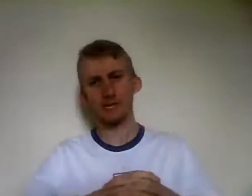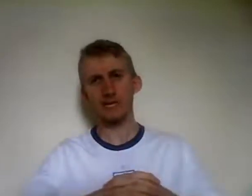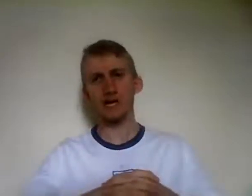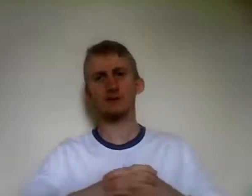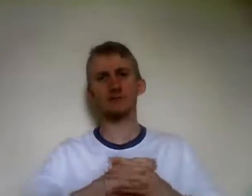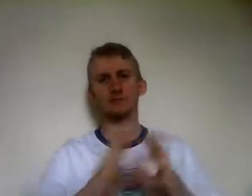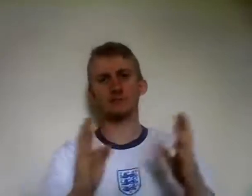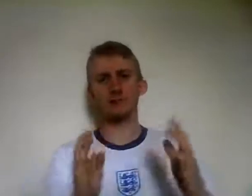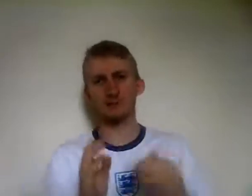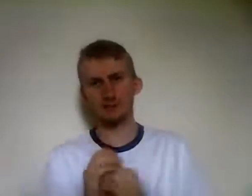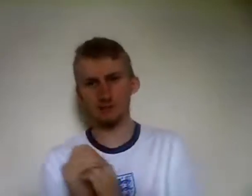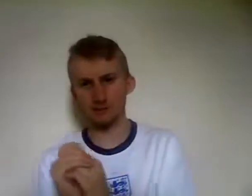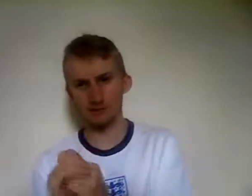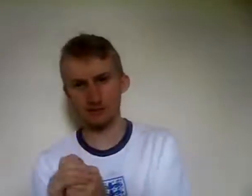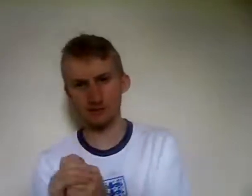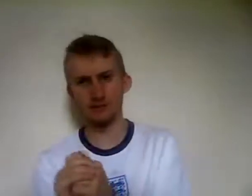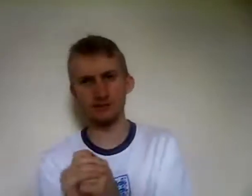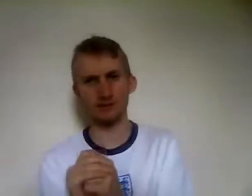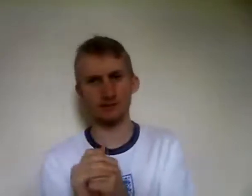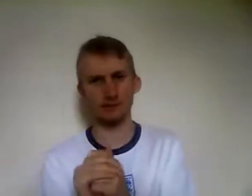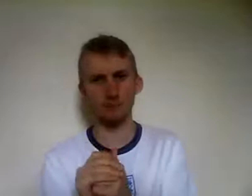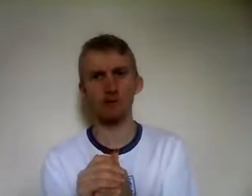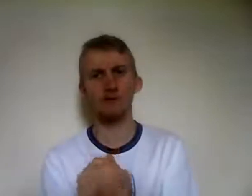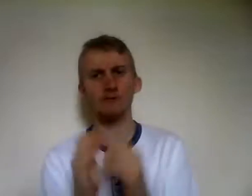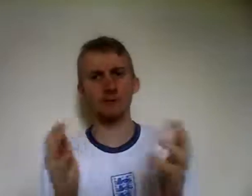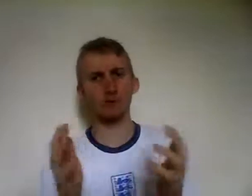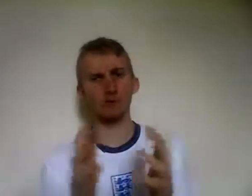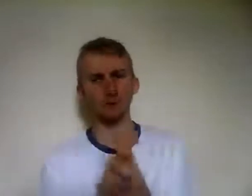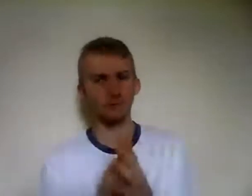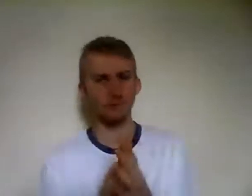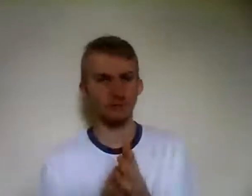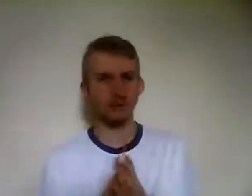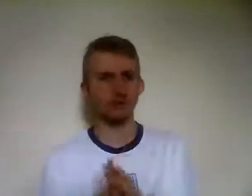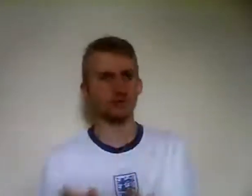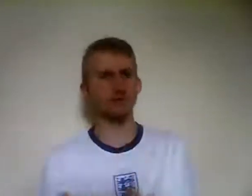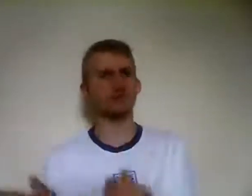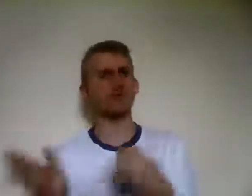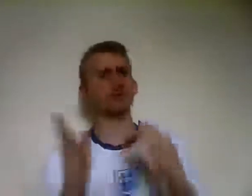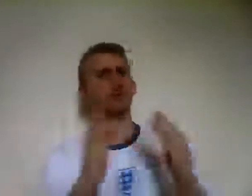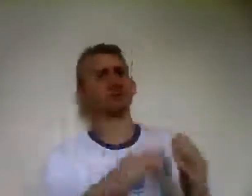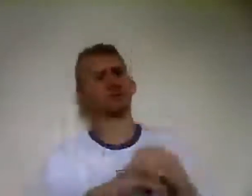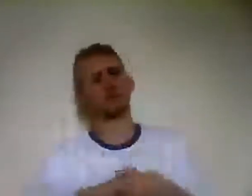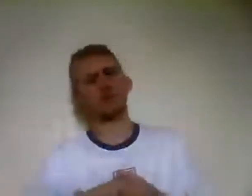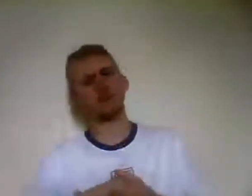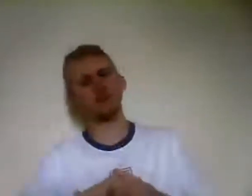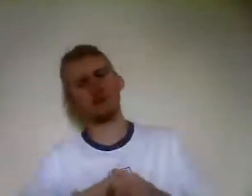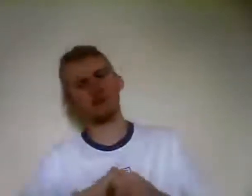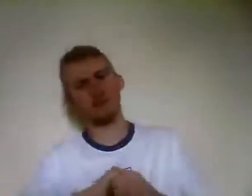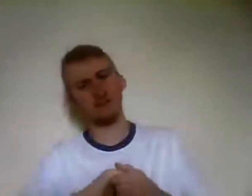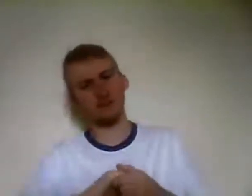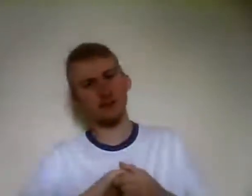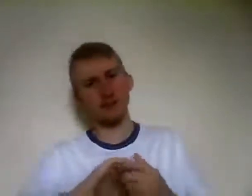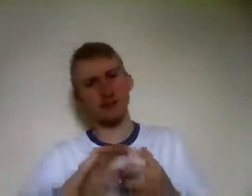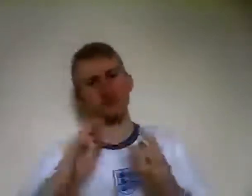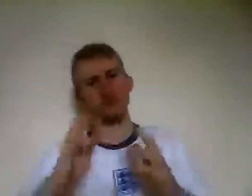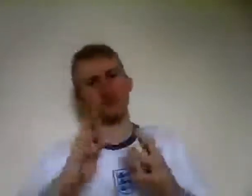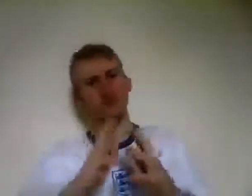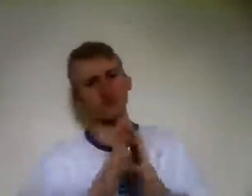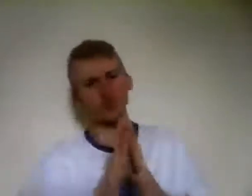However, despite continued success in the FA Cup, form slipped. Between the 17th of December 2011 and the